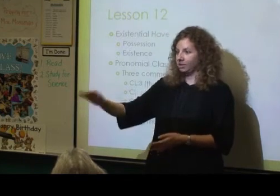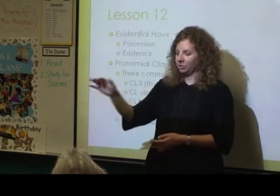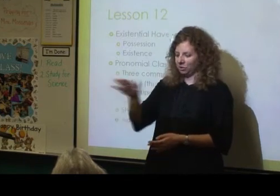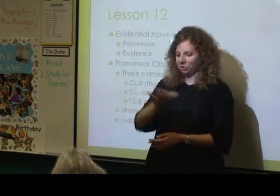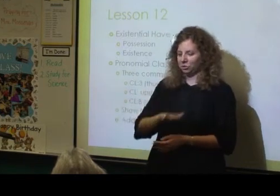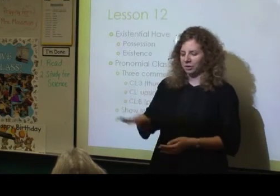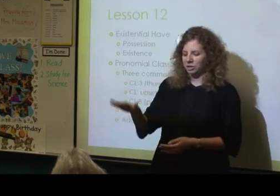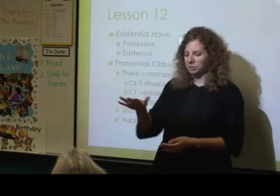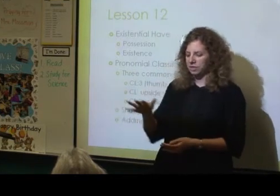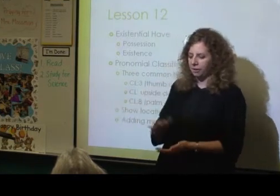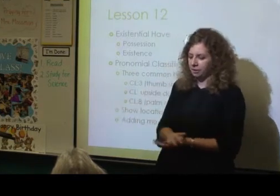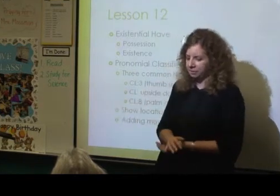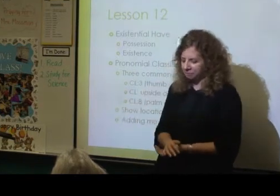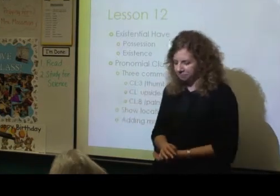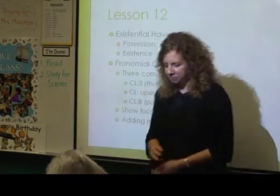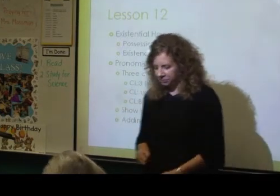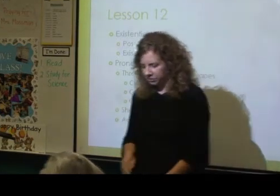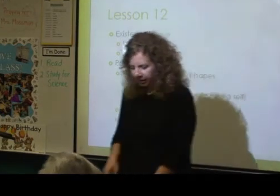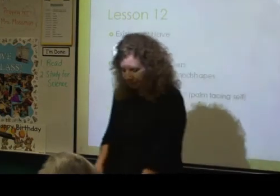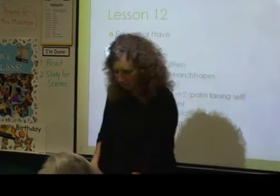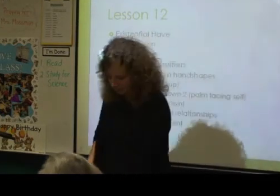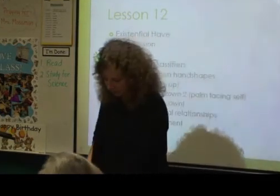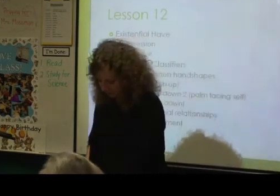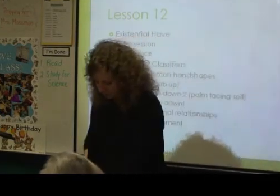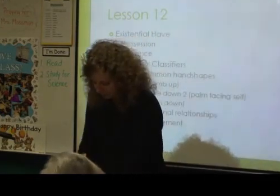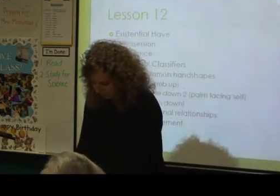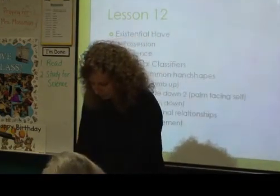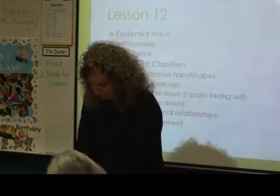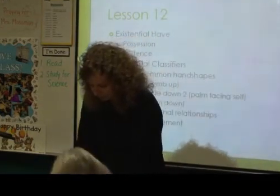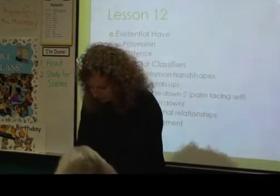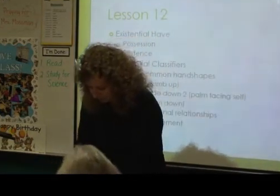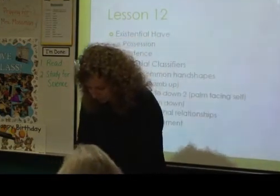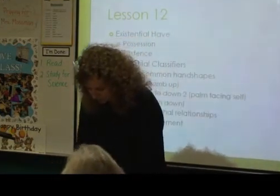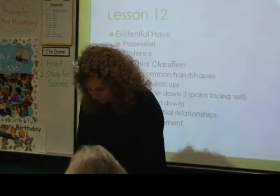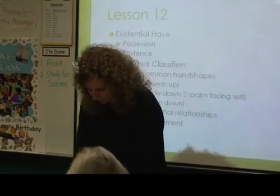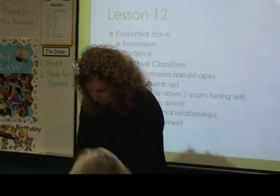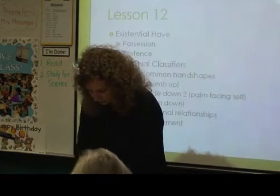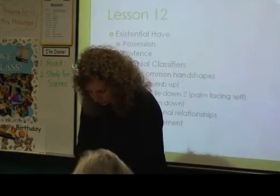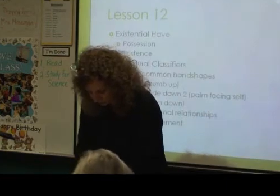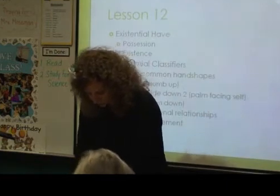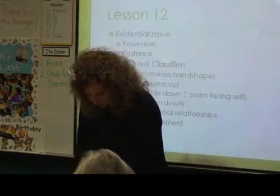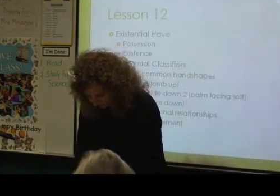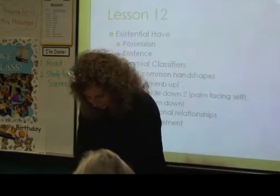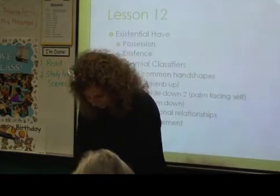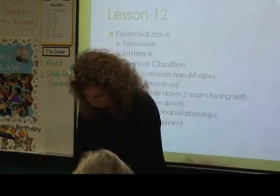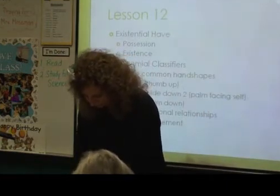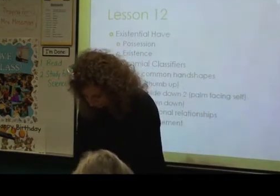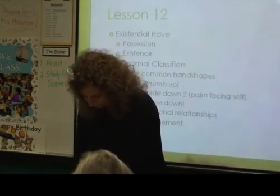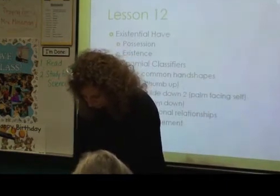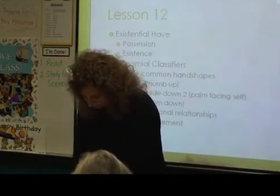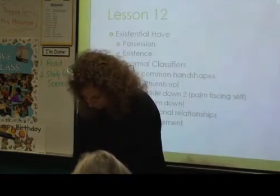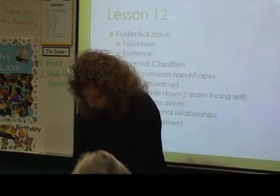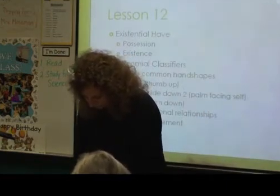so I can do an arrangement that way. Okay, so let's go to.